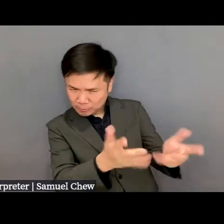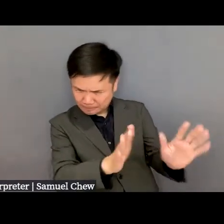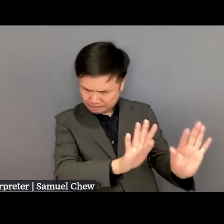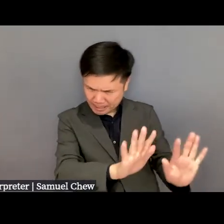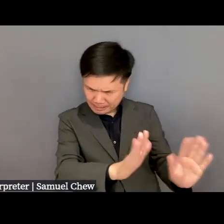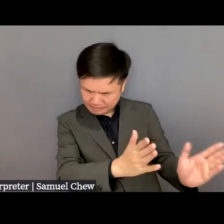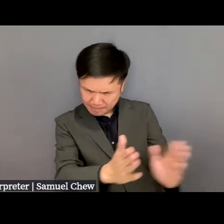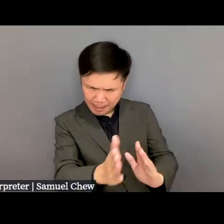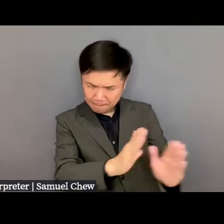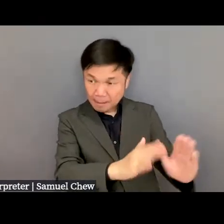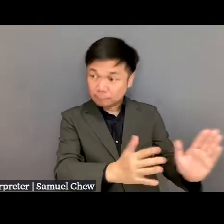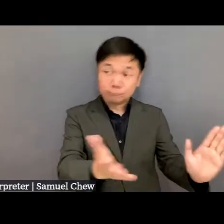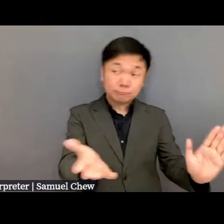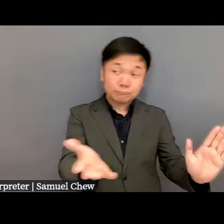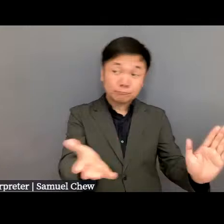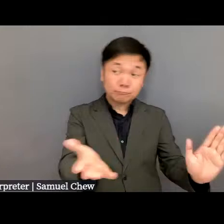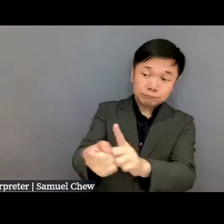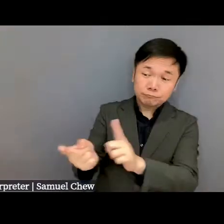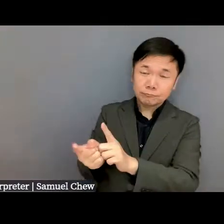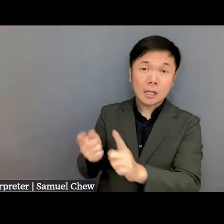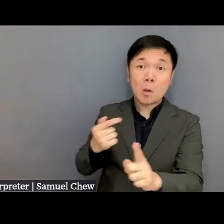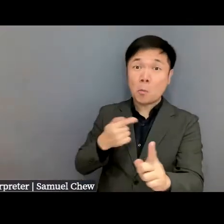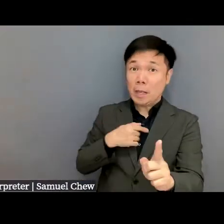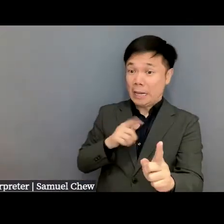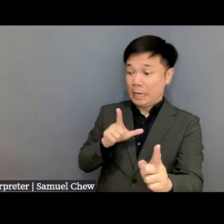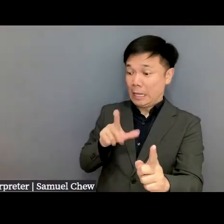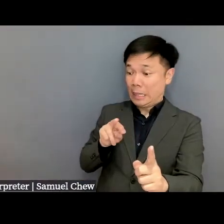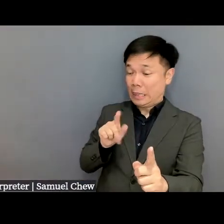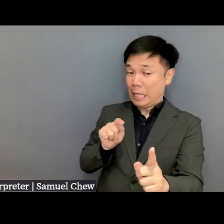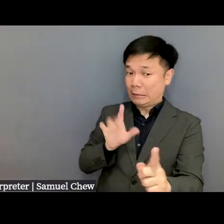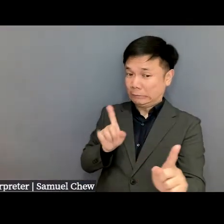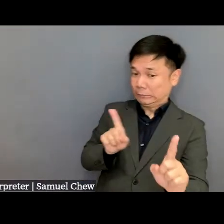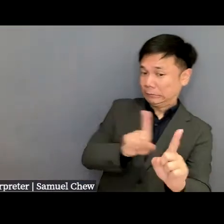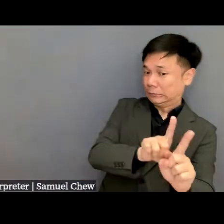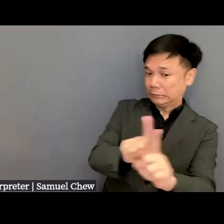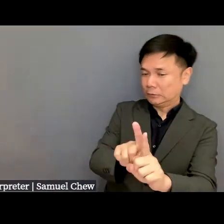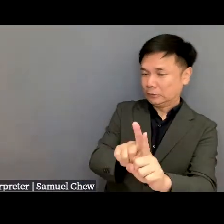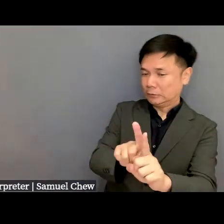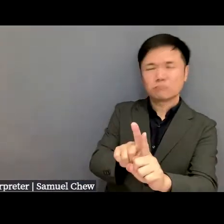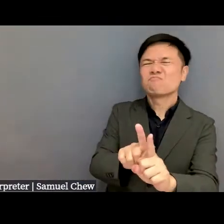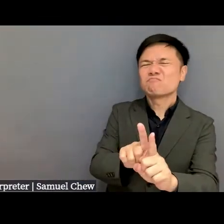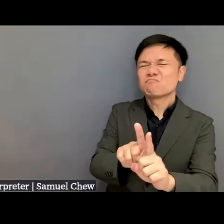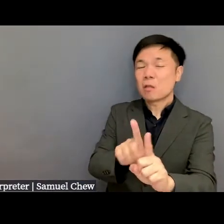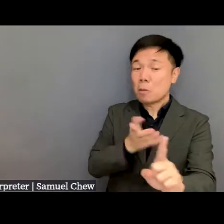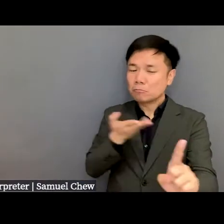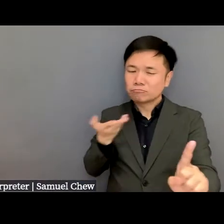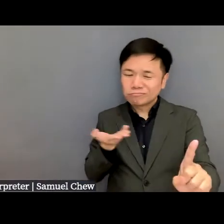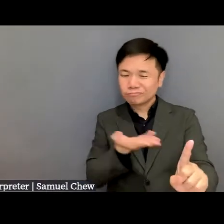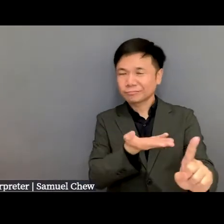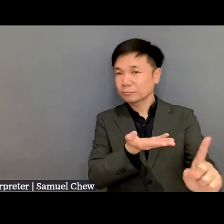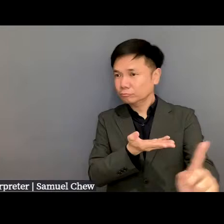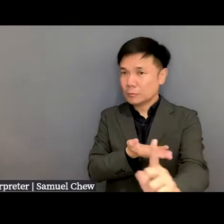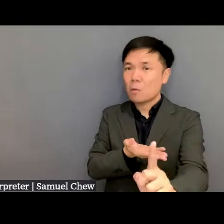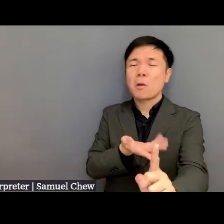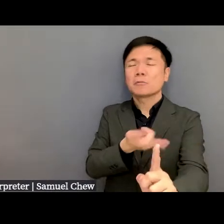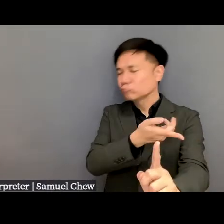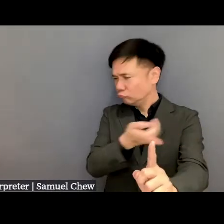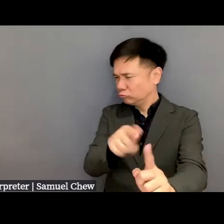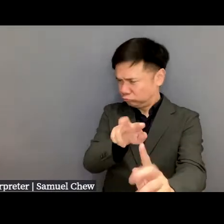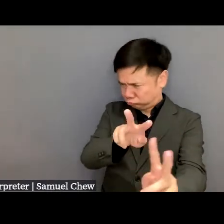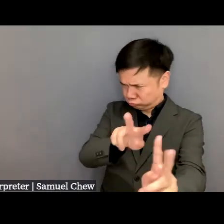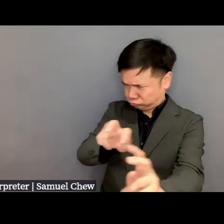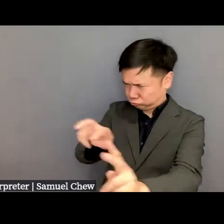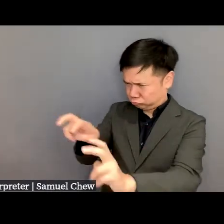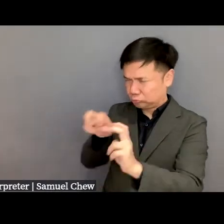not permitted to go for those stakeholder engagement, but we say many, many, many thanks to UN Women who hired